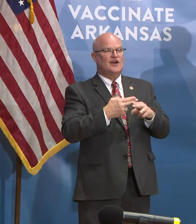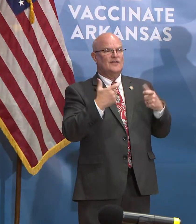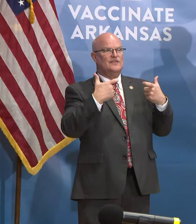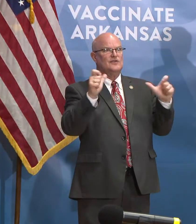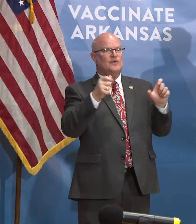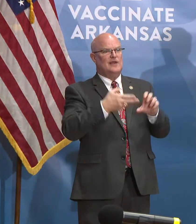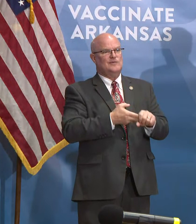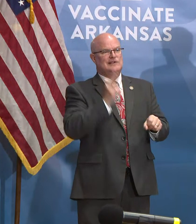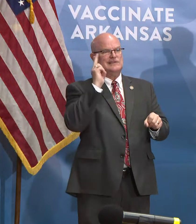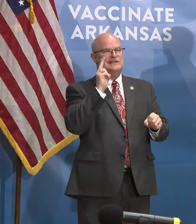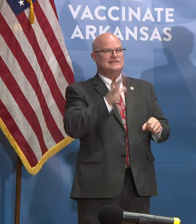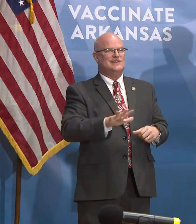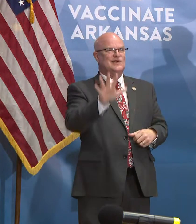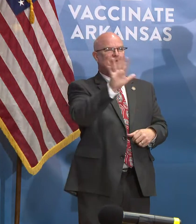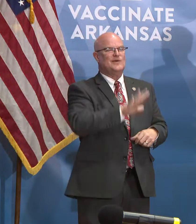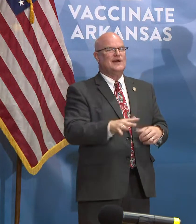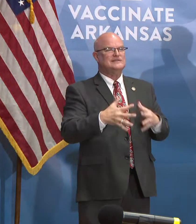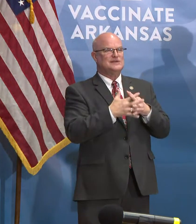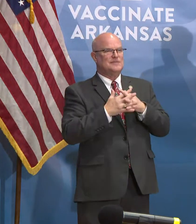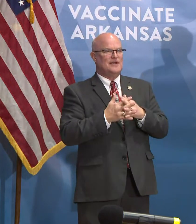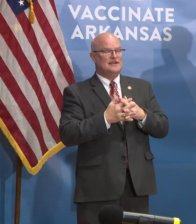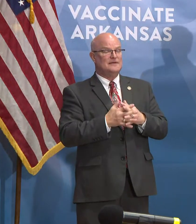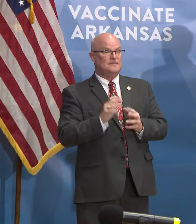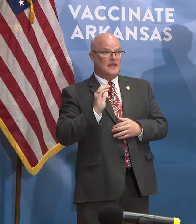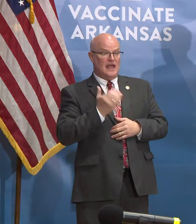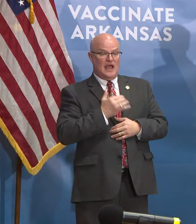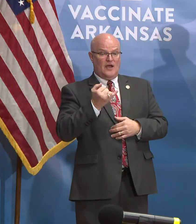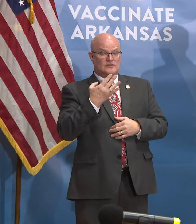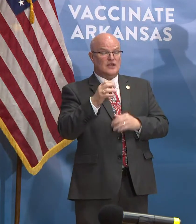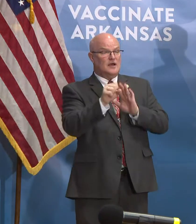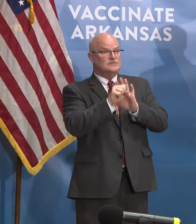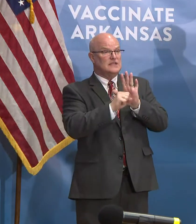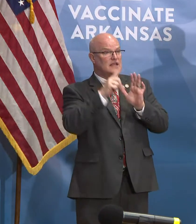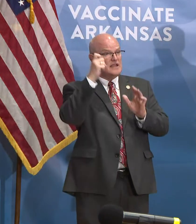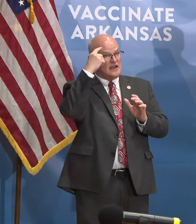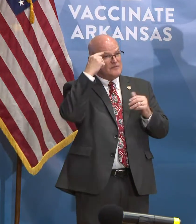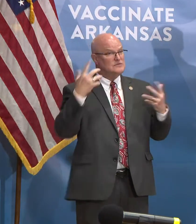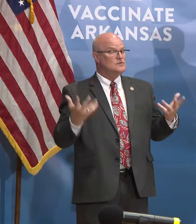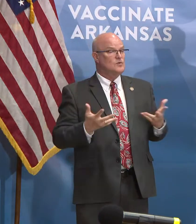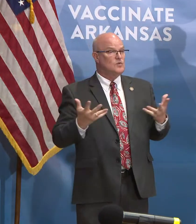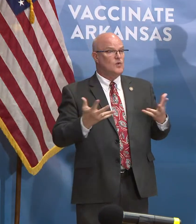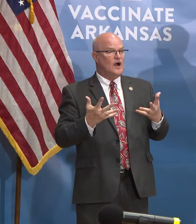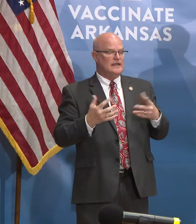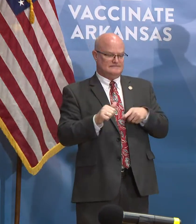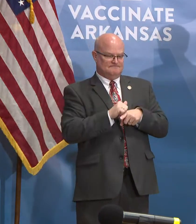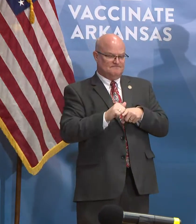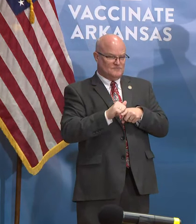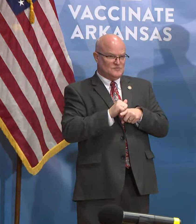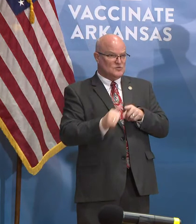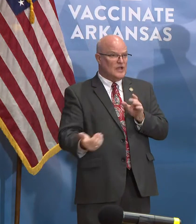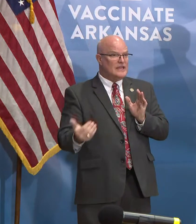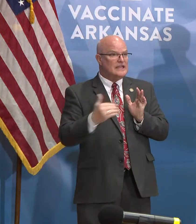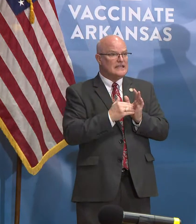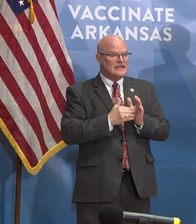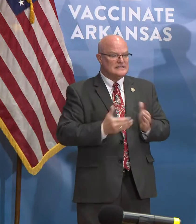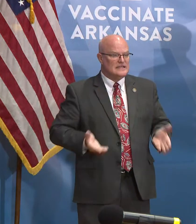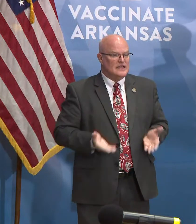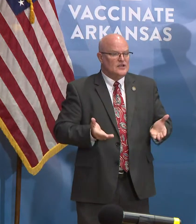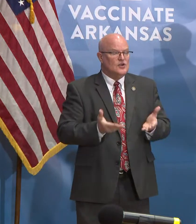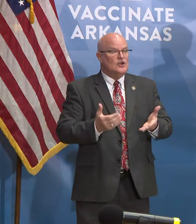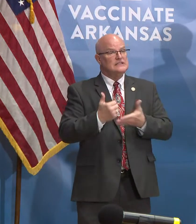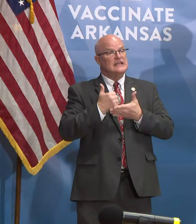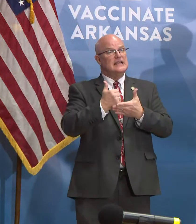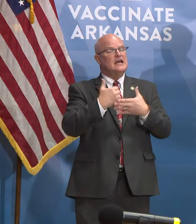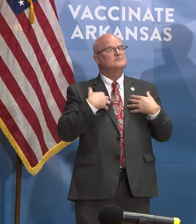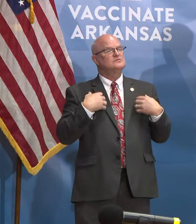Resignation across America. One of our jobs in state government is to retrain, encourage, and help